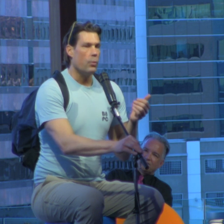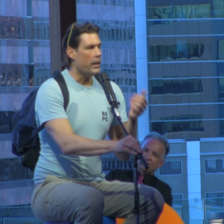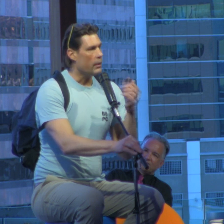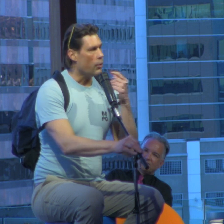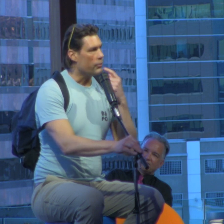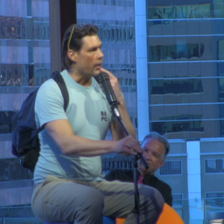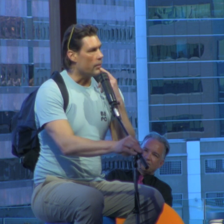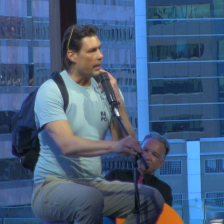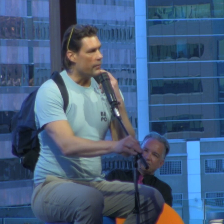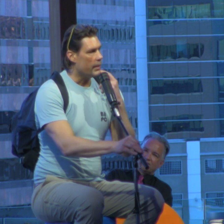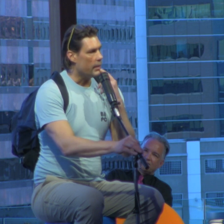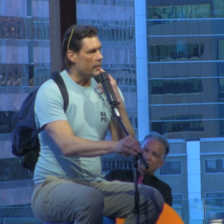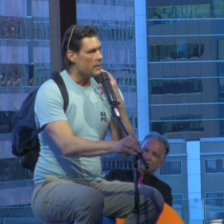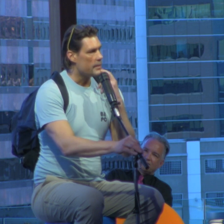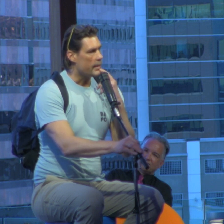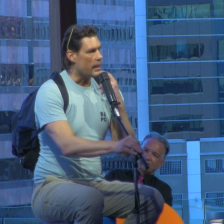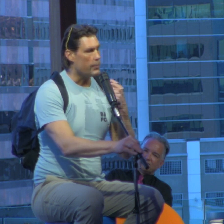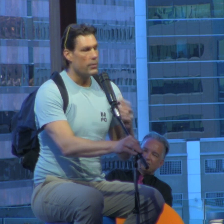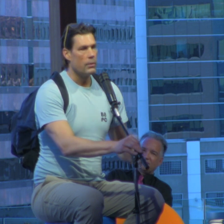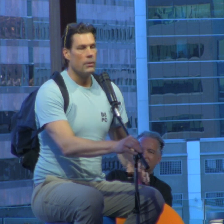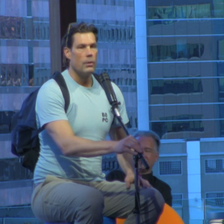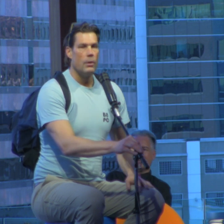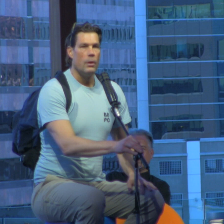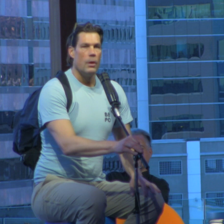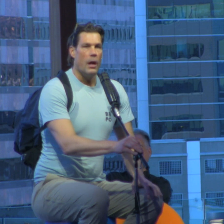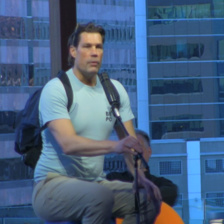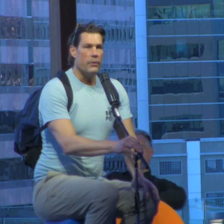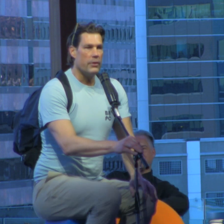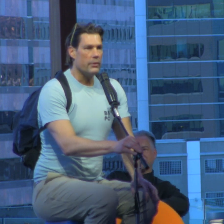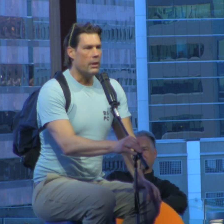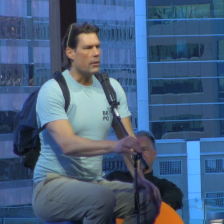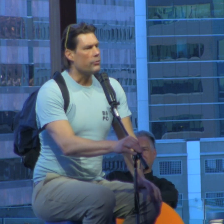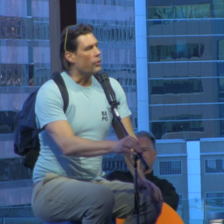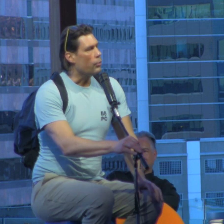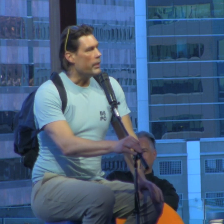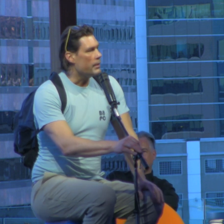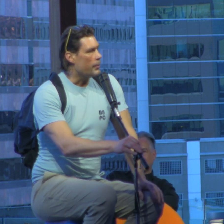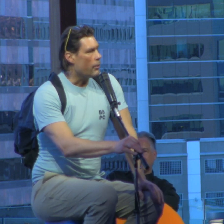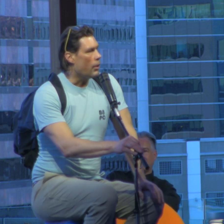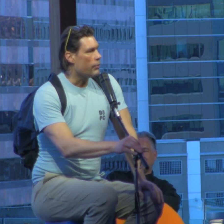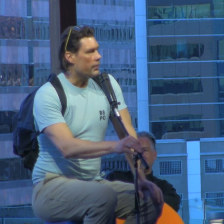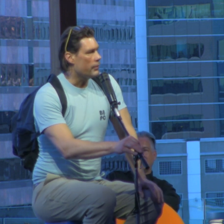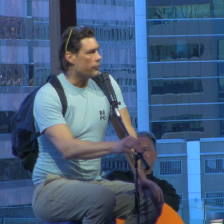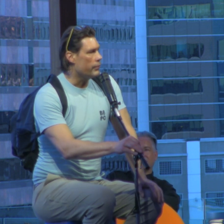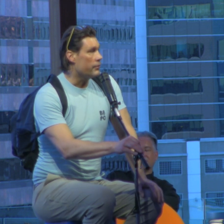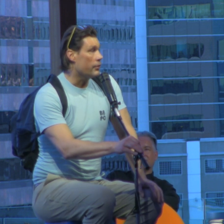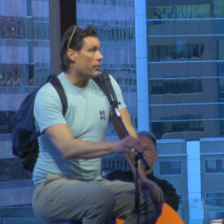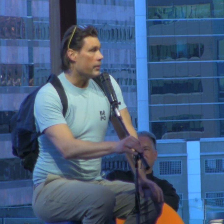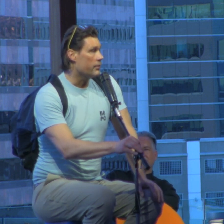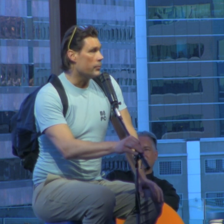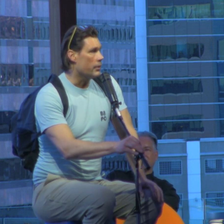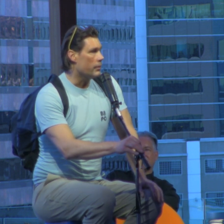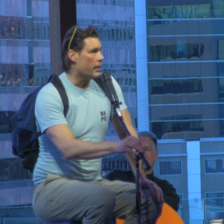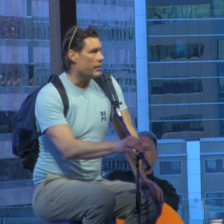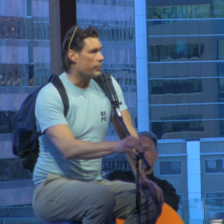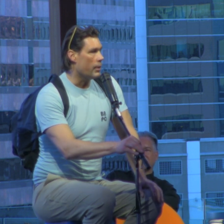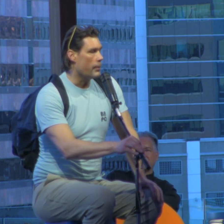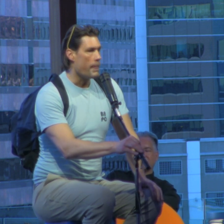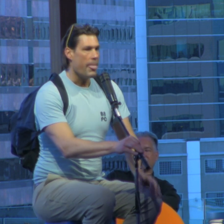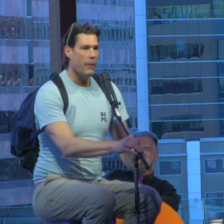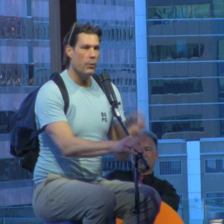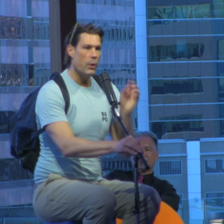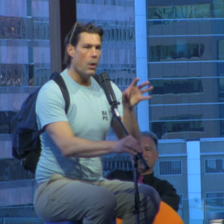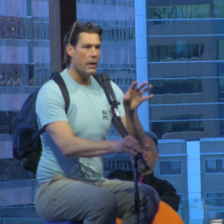as we're waiting our hotel, get everything set up, around 6 o'clock or so, we end up all crossing the street to go get some dinner at this